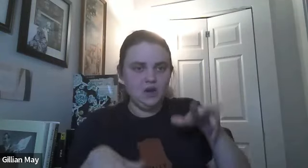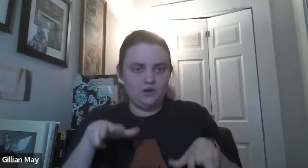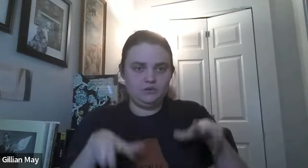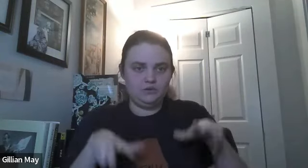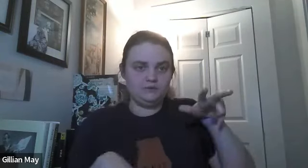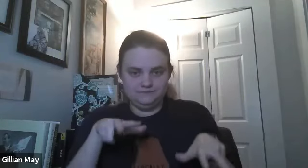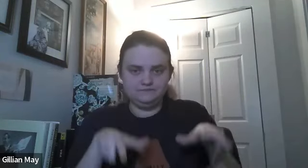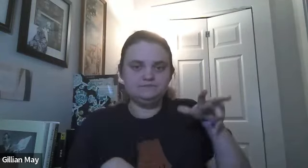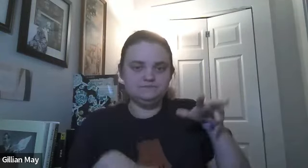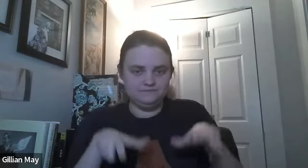Awkward.